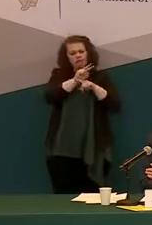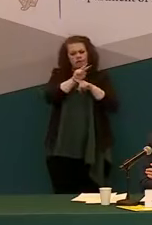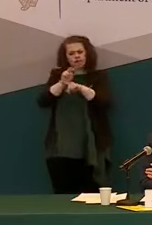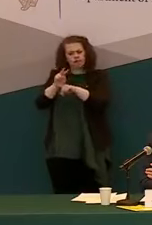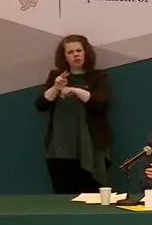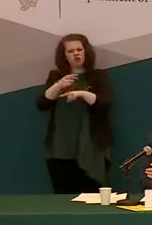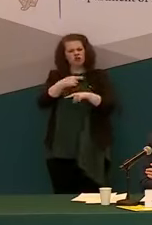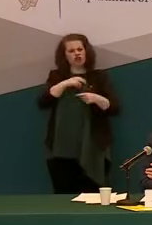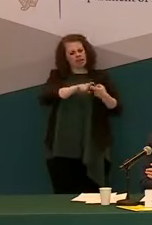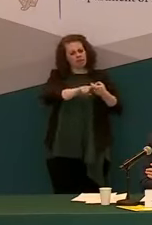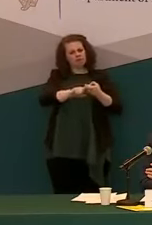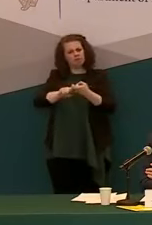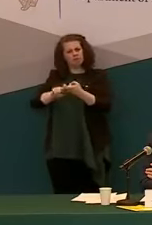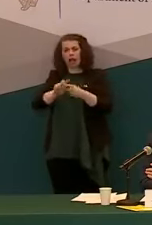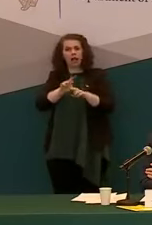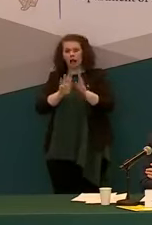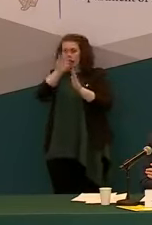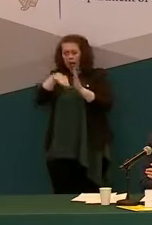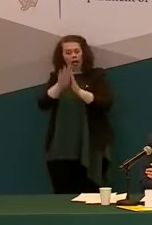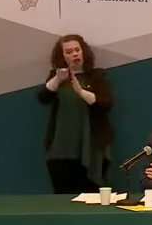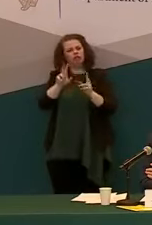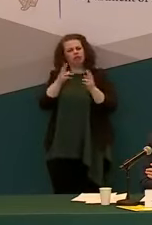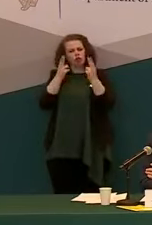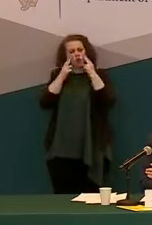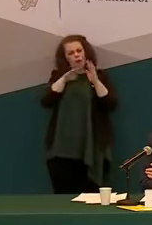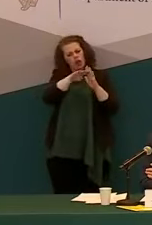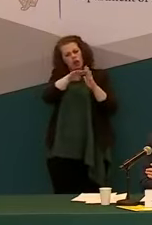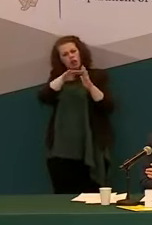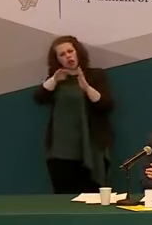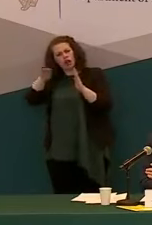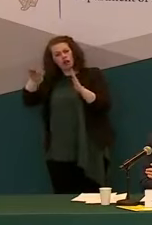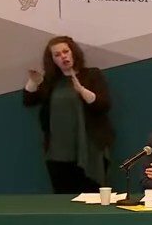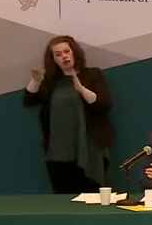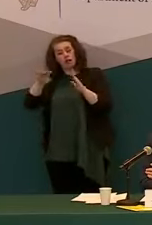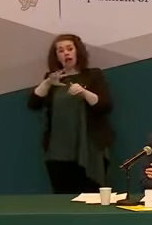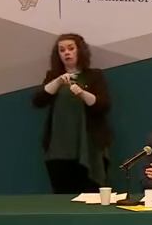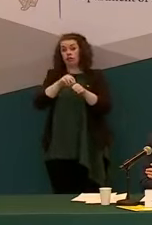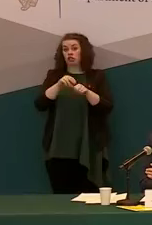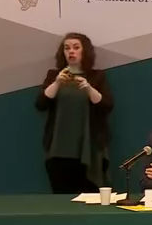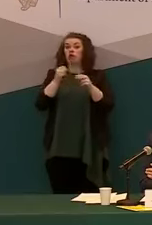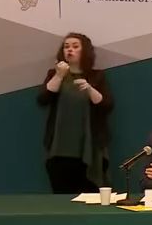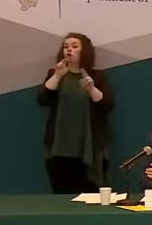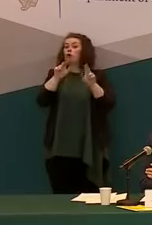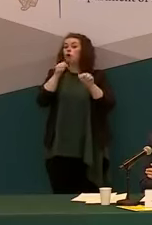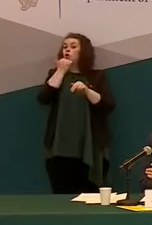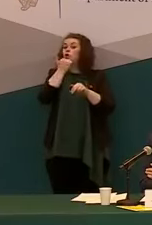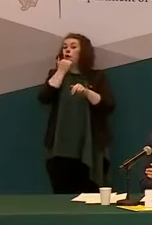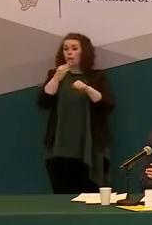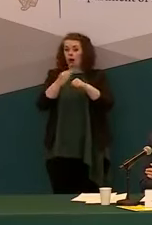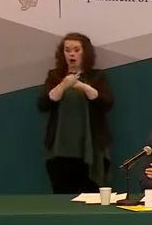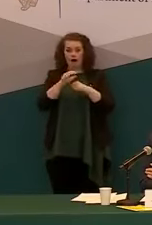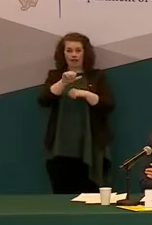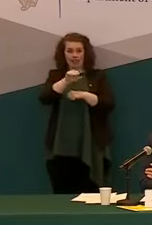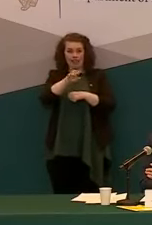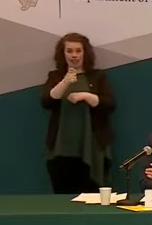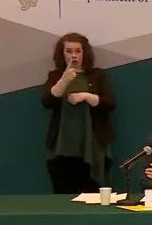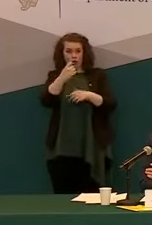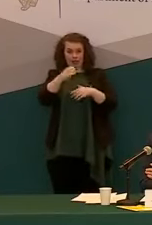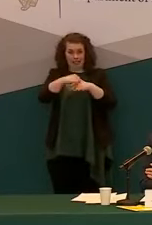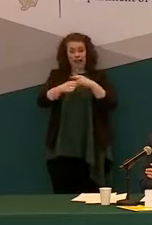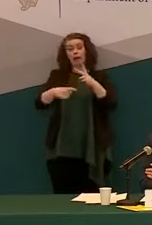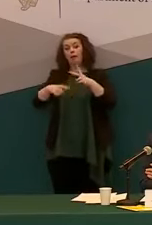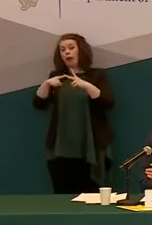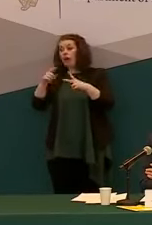one exception to that was the number of new cases per day. And add in the backlog tests that went